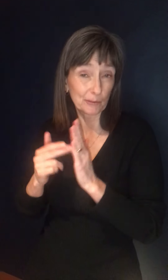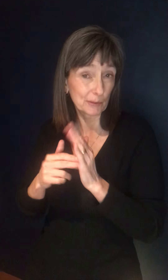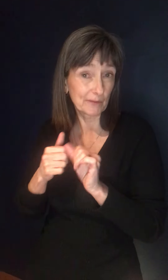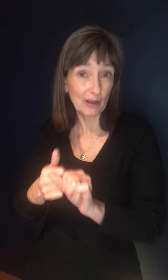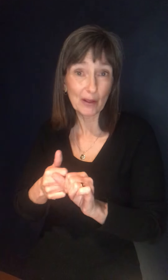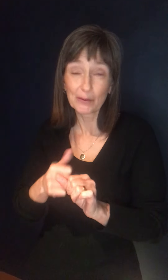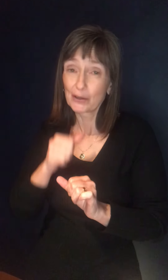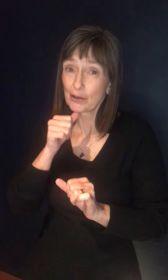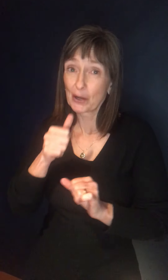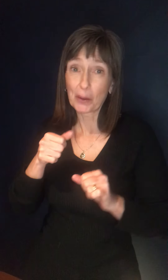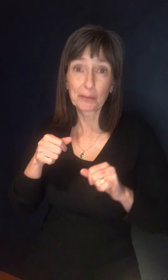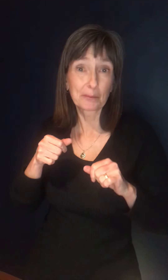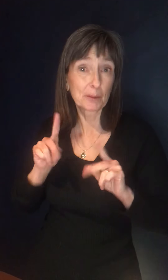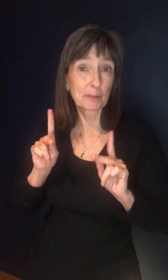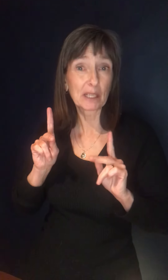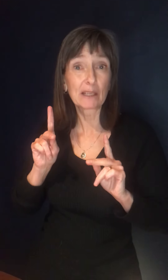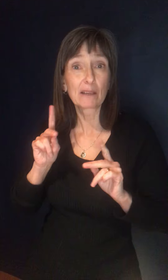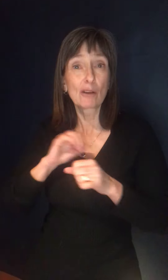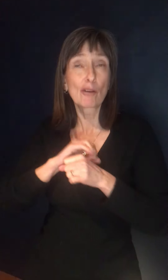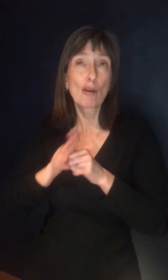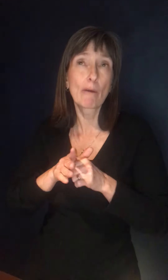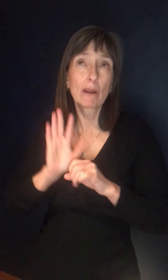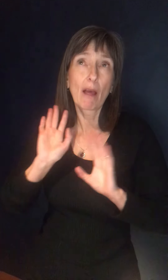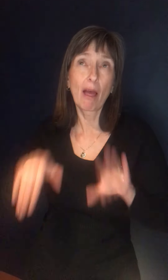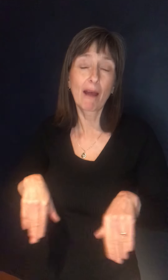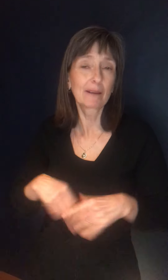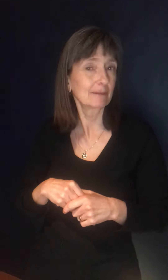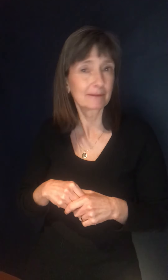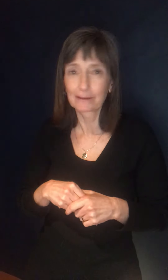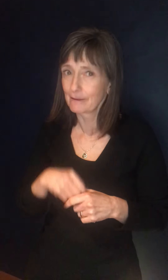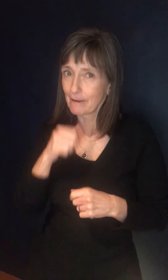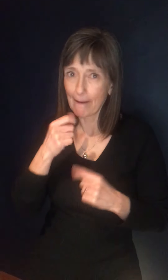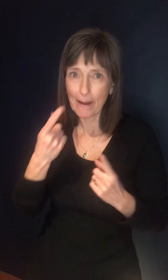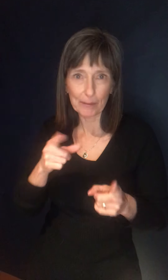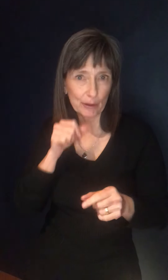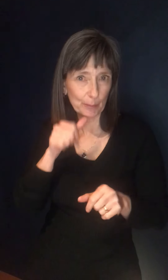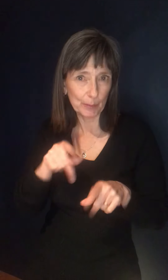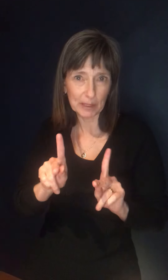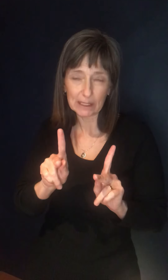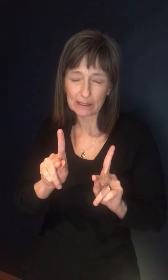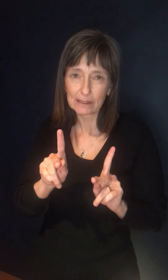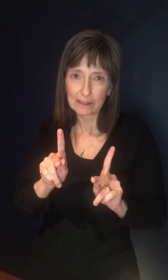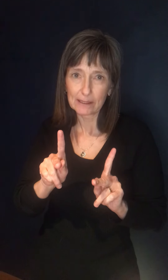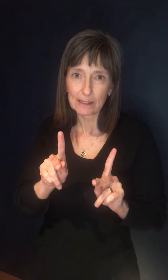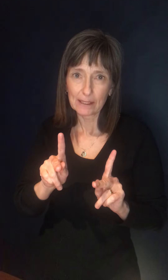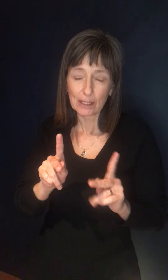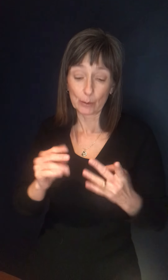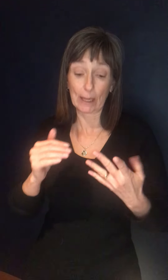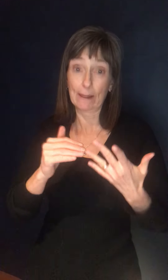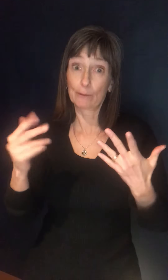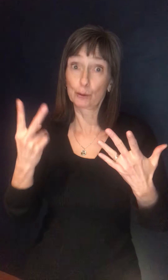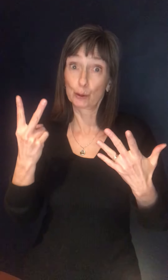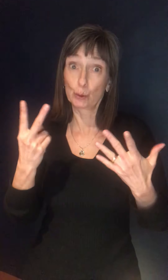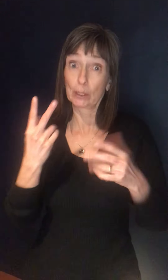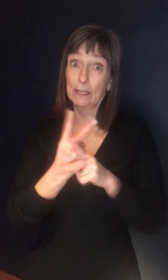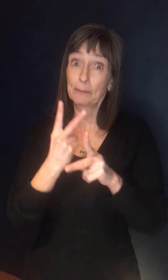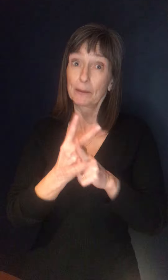COVID fatigue or COVID complacency set in. Uh, it will be what keeps us at alert level two, which is where we want to be until everyone is